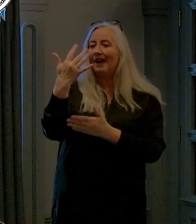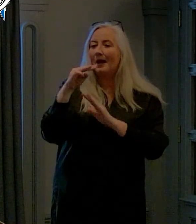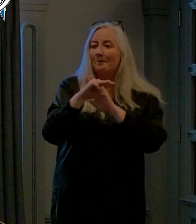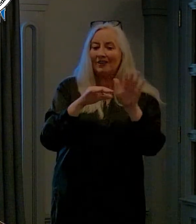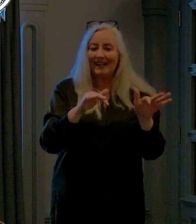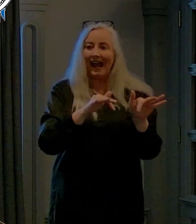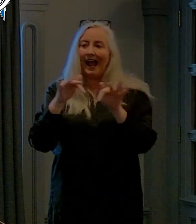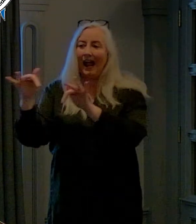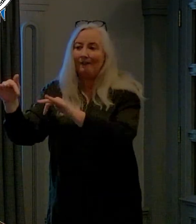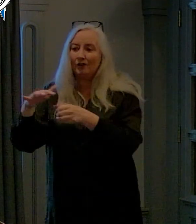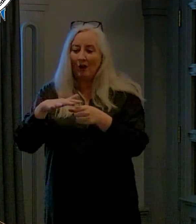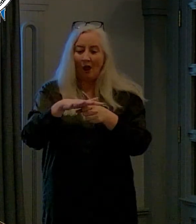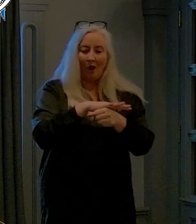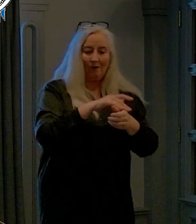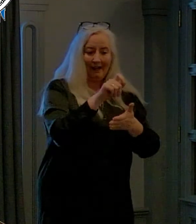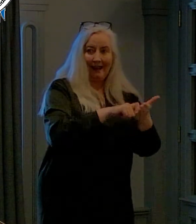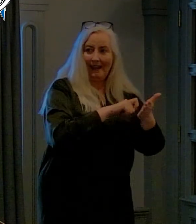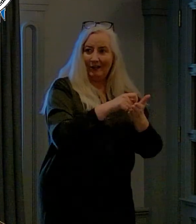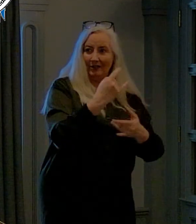local elections had happened.